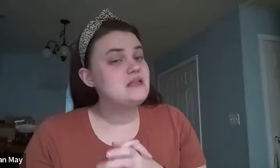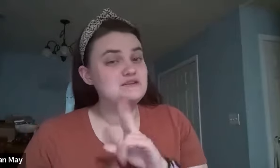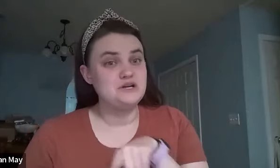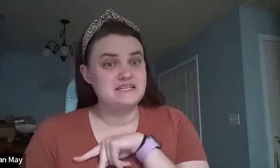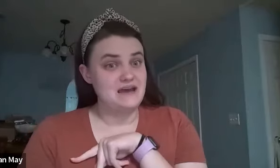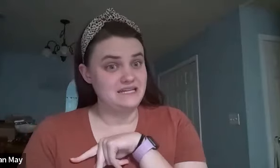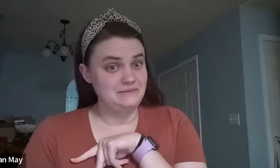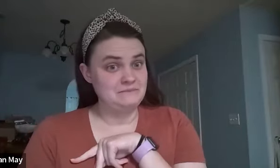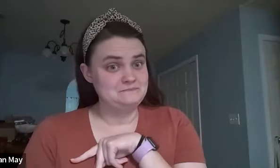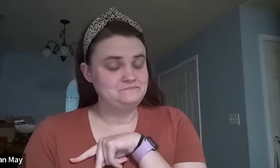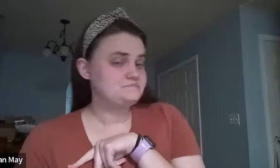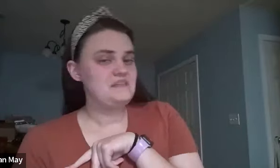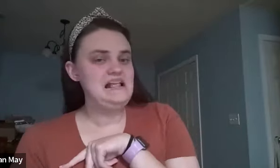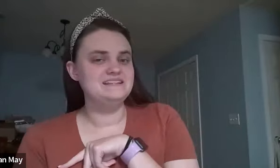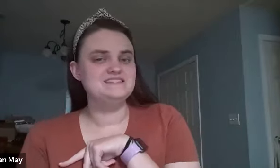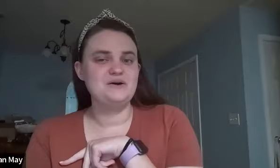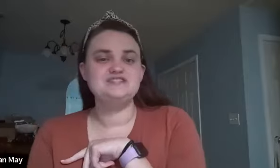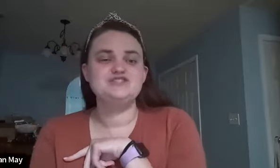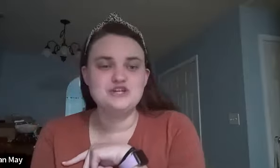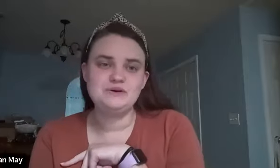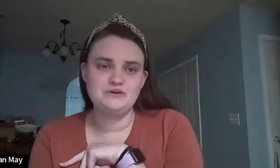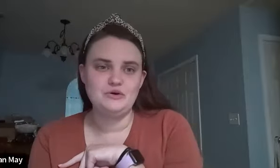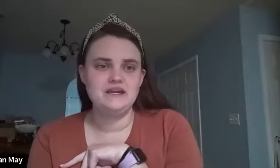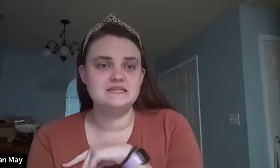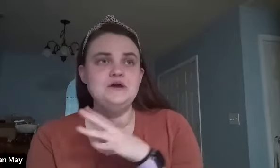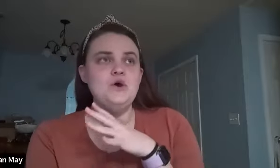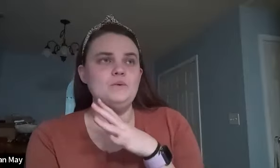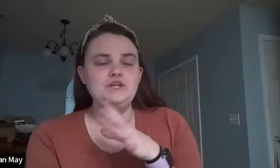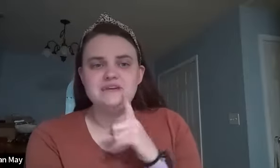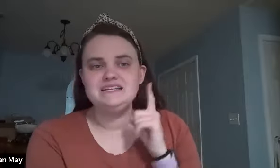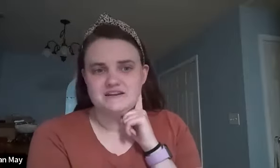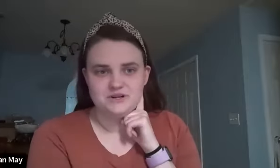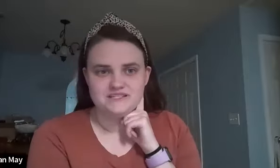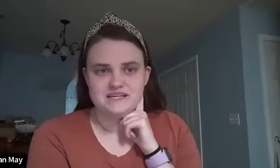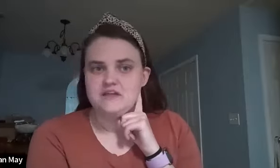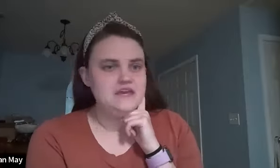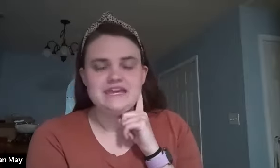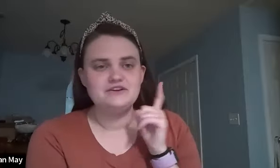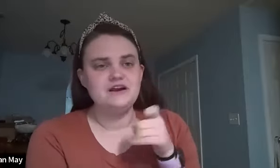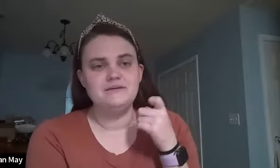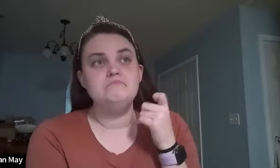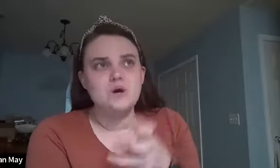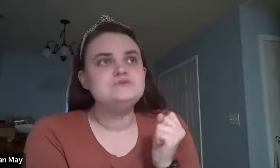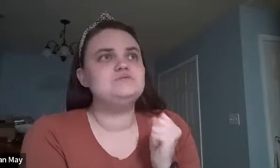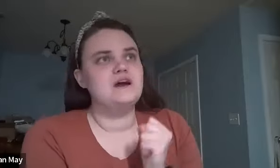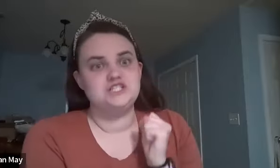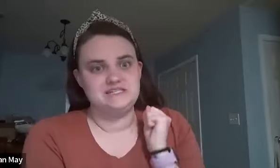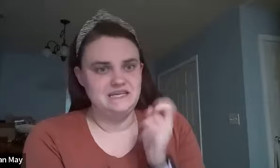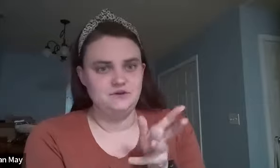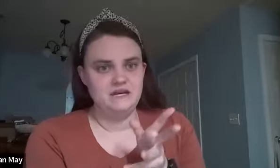on personality. And so it's super cool because when you meet a deaf person, most will not just give you a name